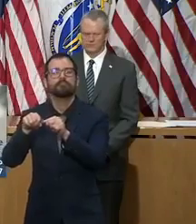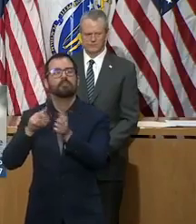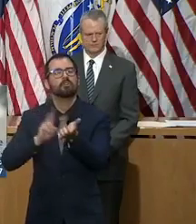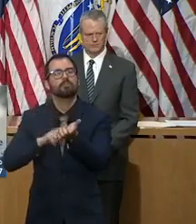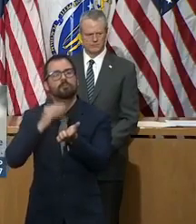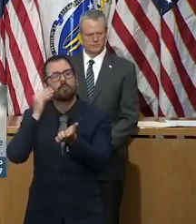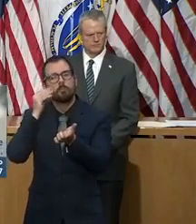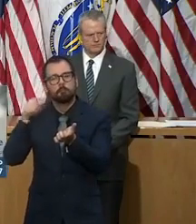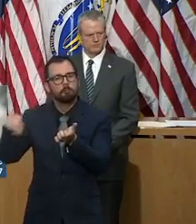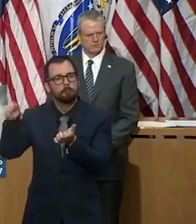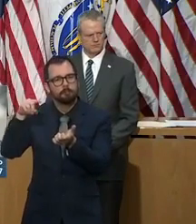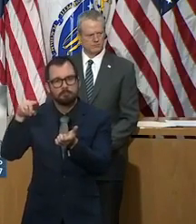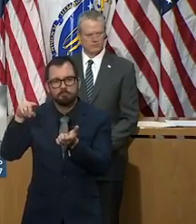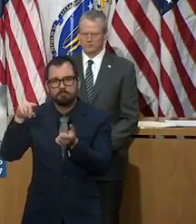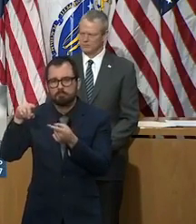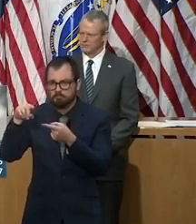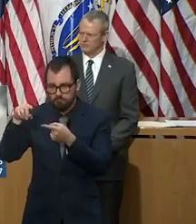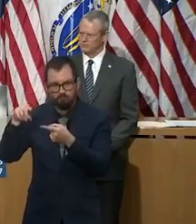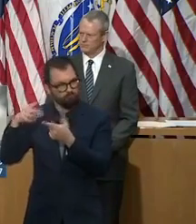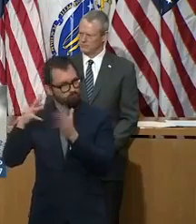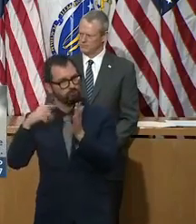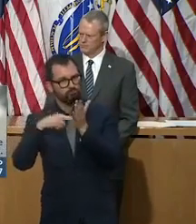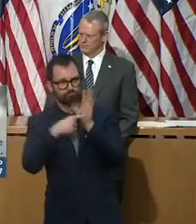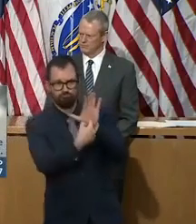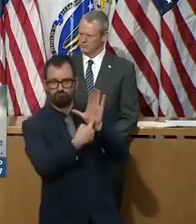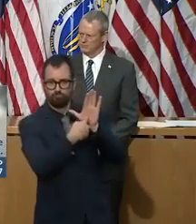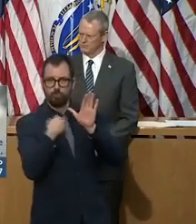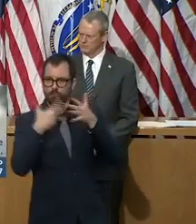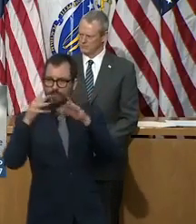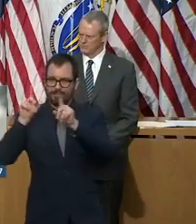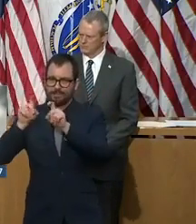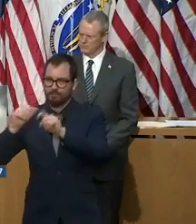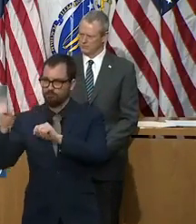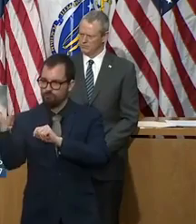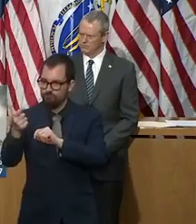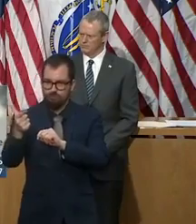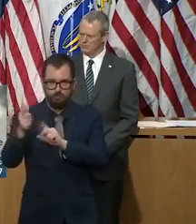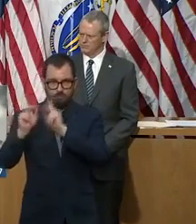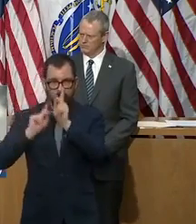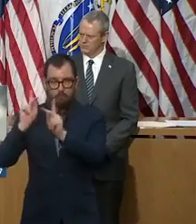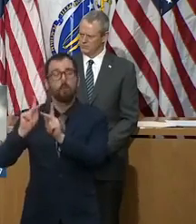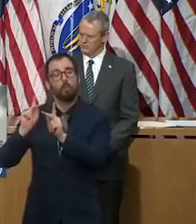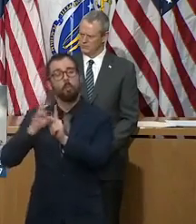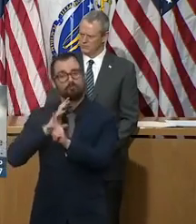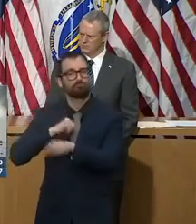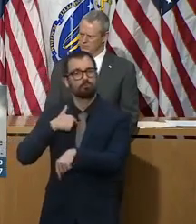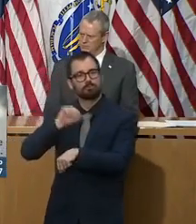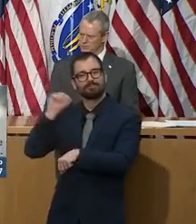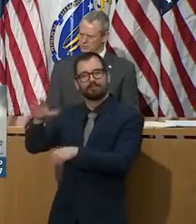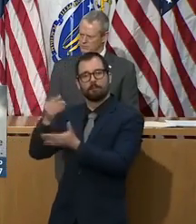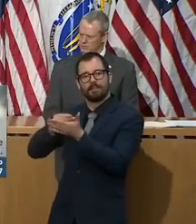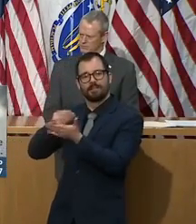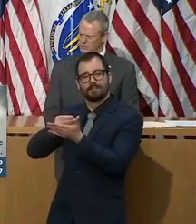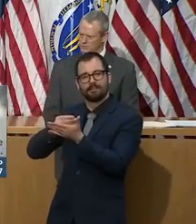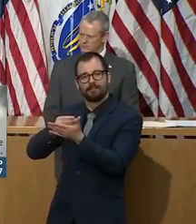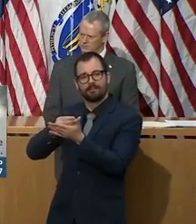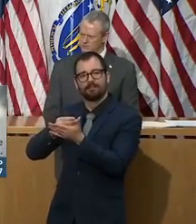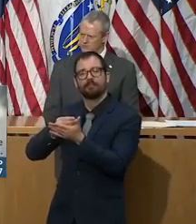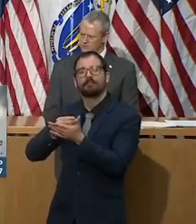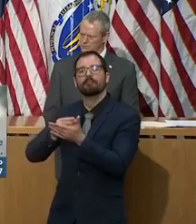eligible for that funding. This is baseline, and obviously going forward, nursing home